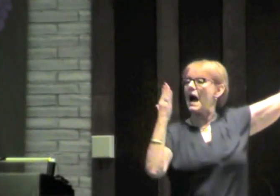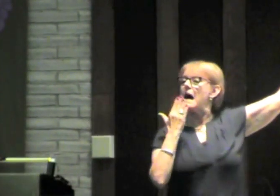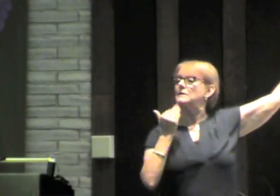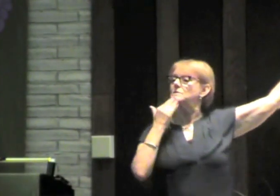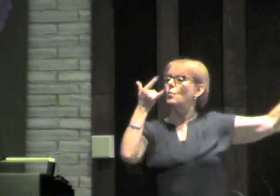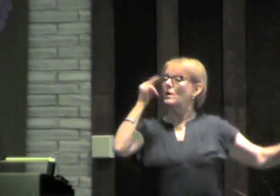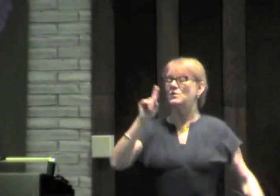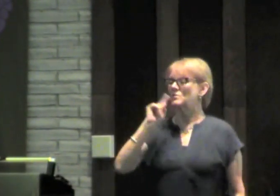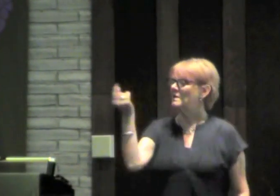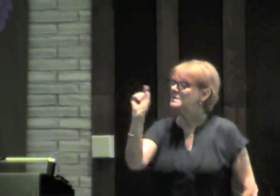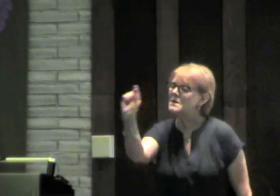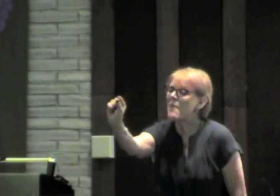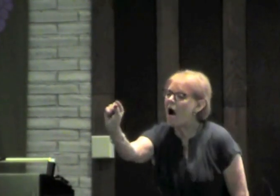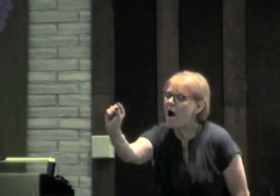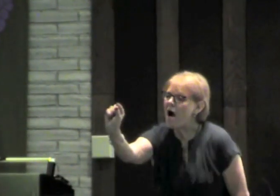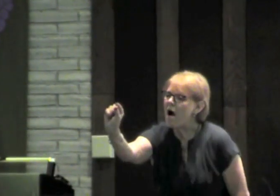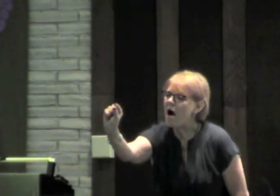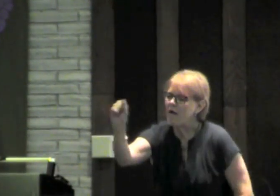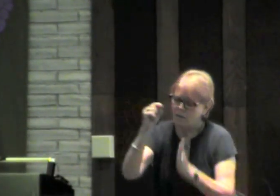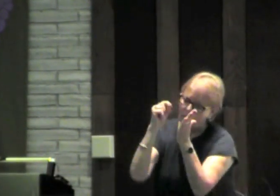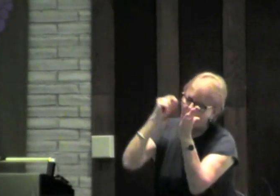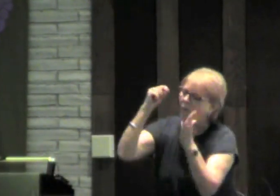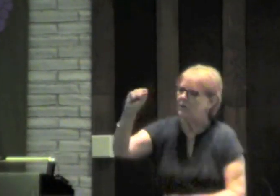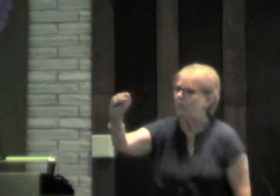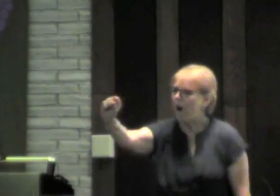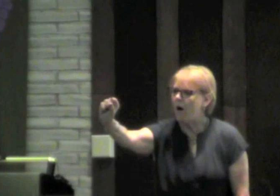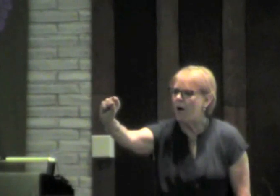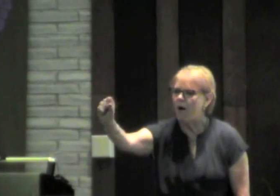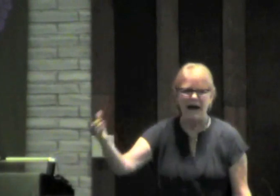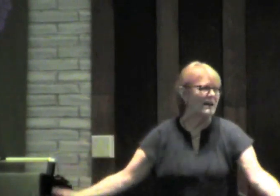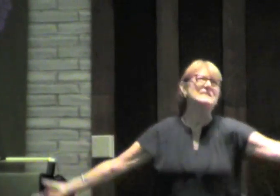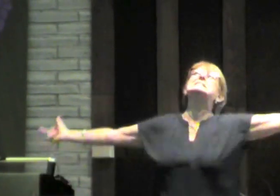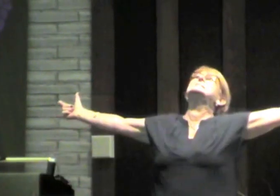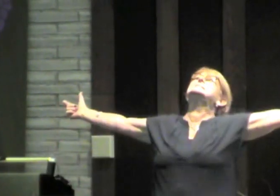you can see this map of Israel, and you can see Israel is very, very short,